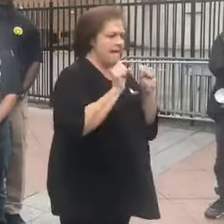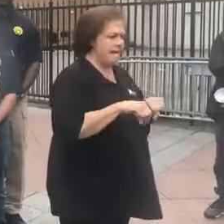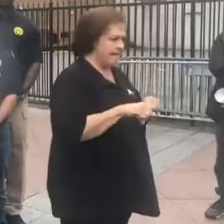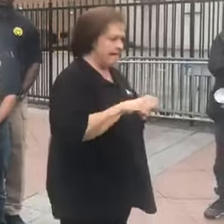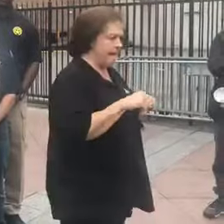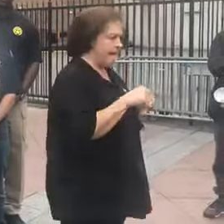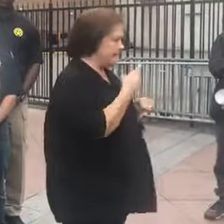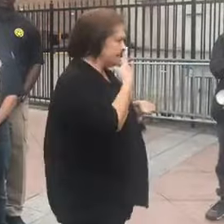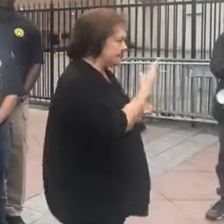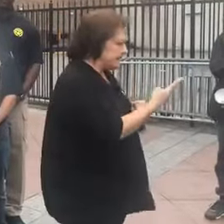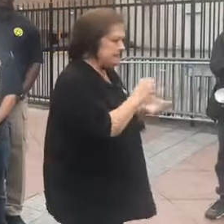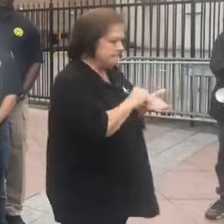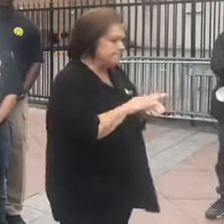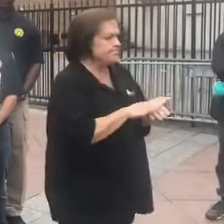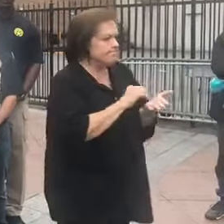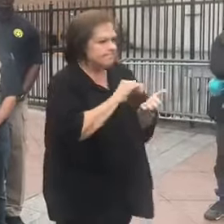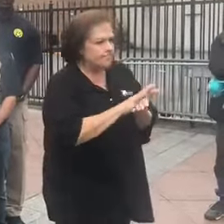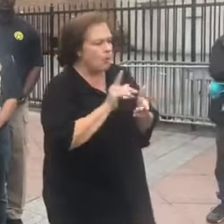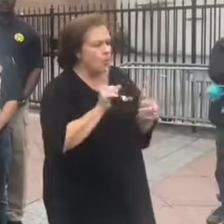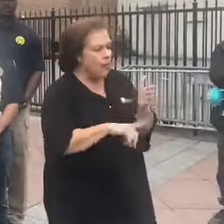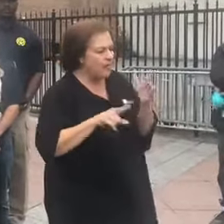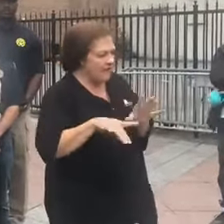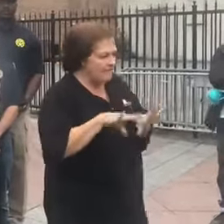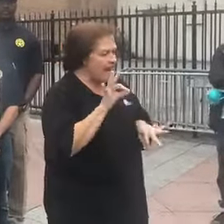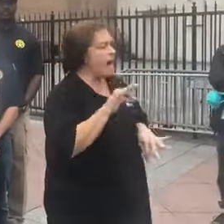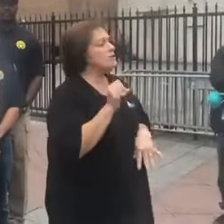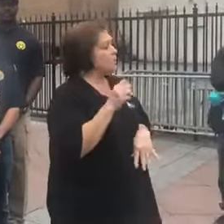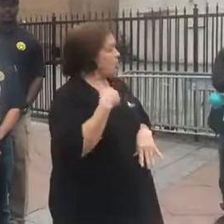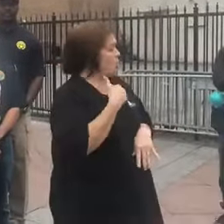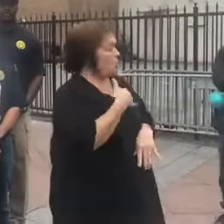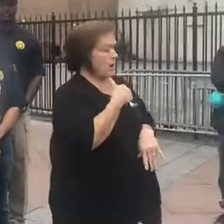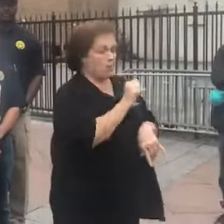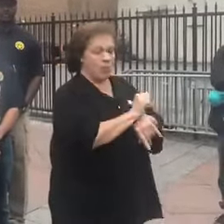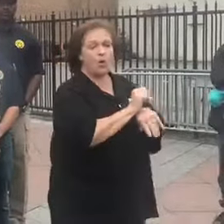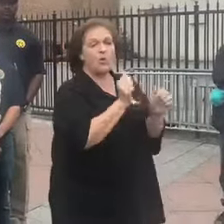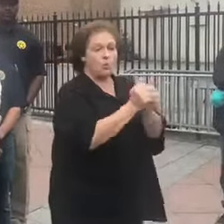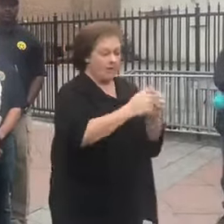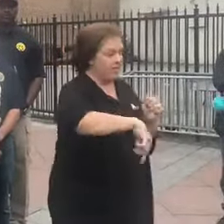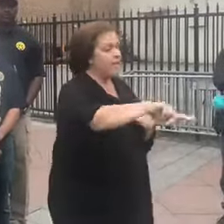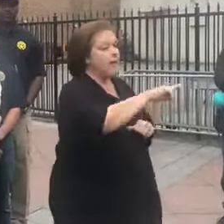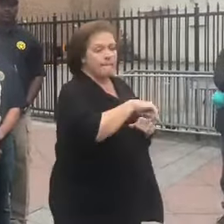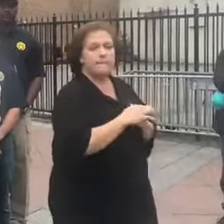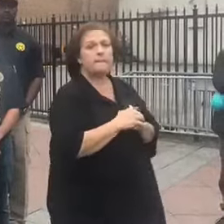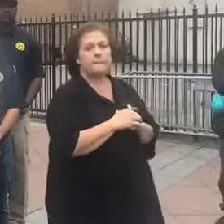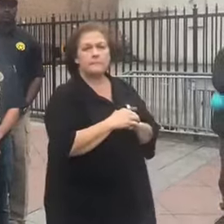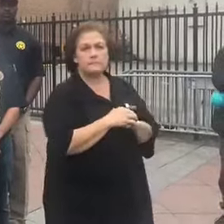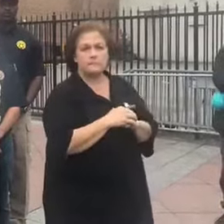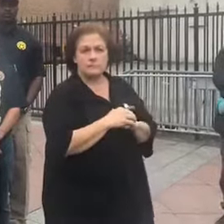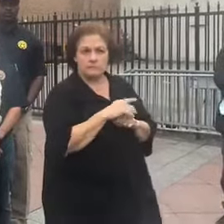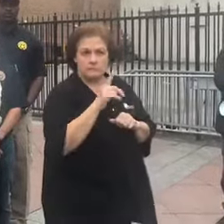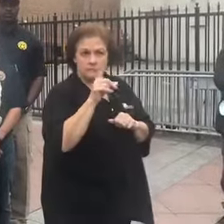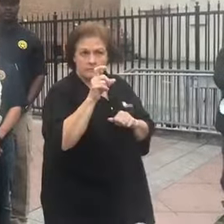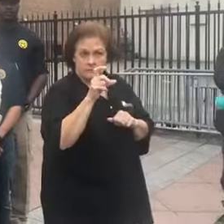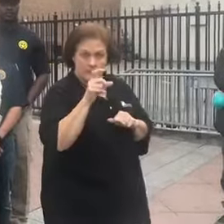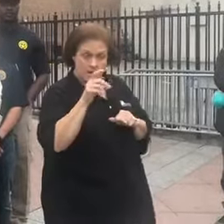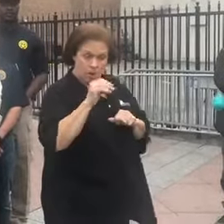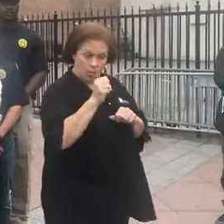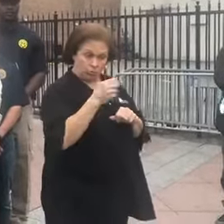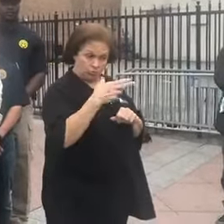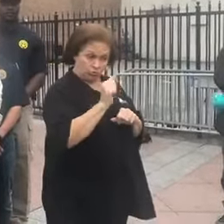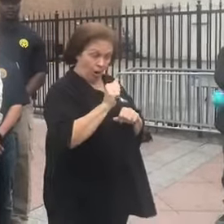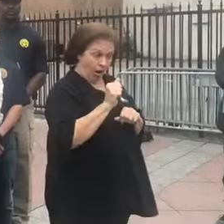accordingly. We are being responsive and working in a collaborative manner. Are they kind of in charge of the investigation